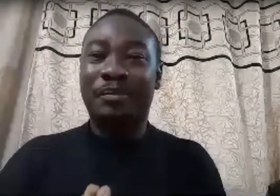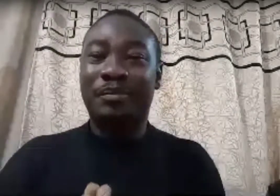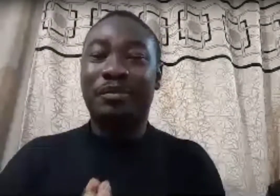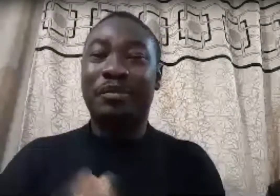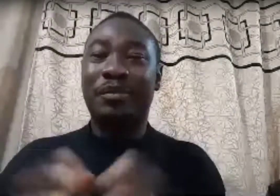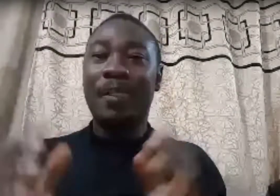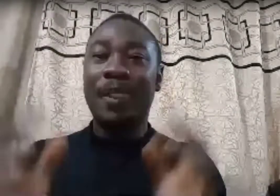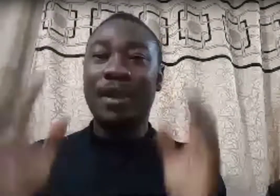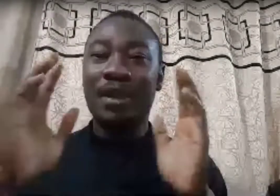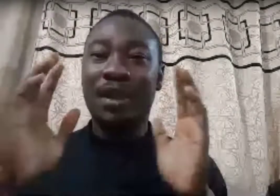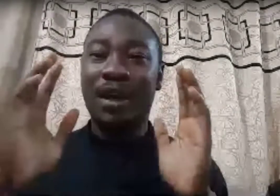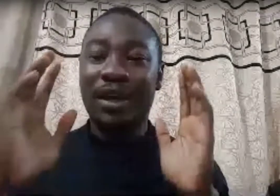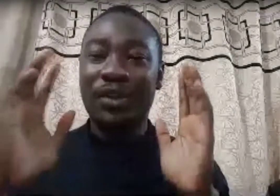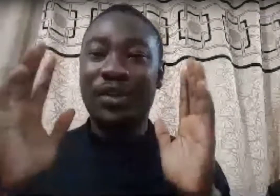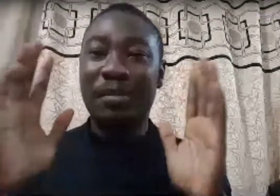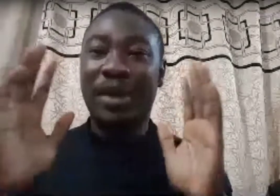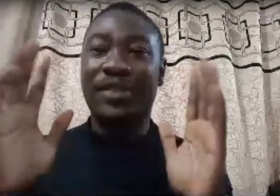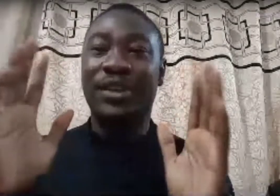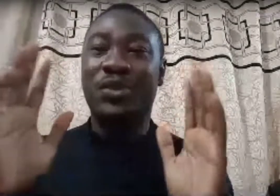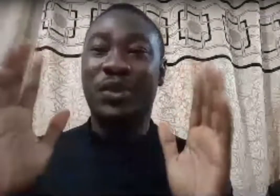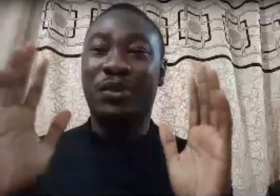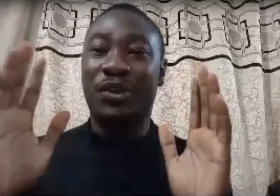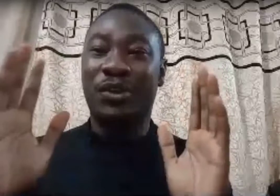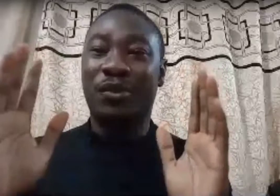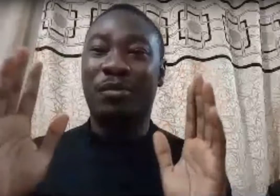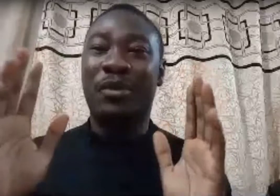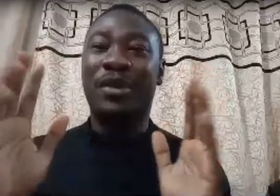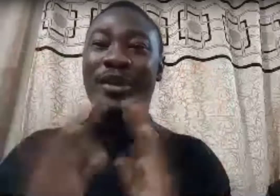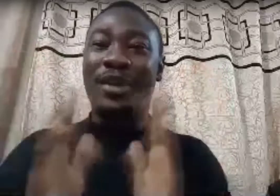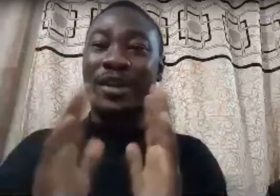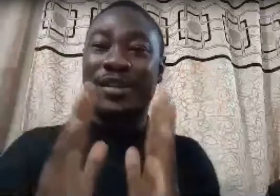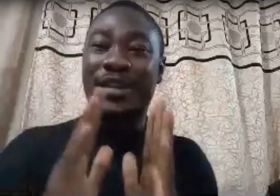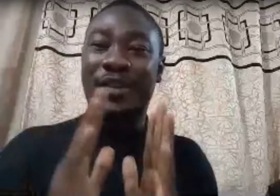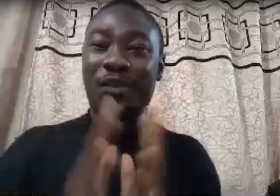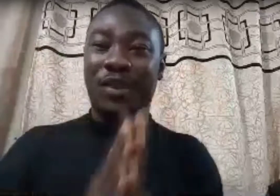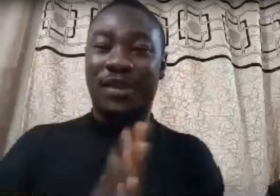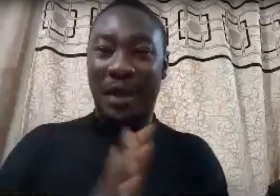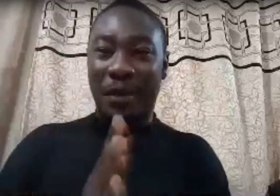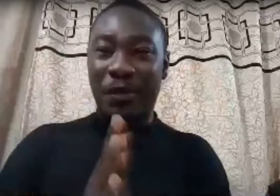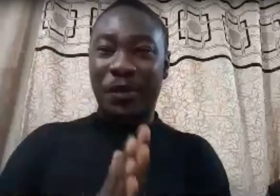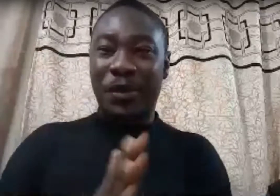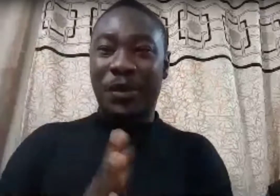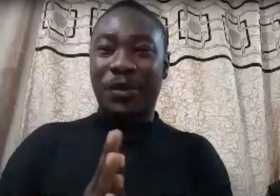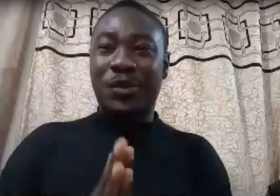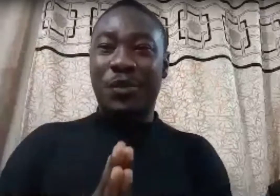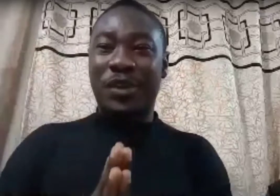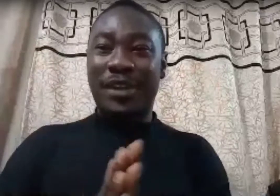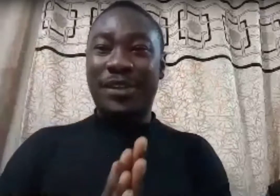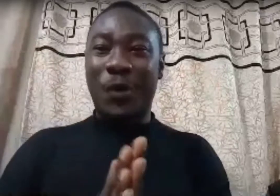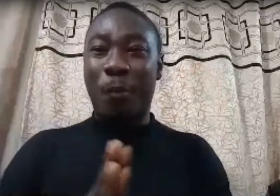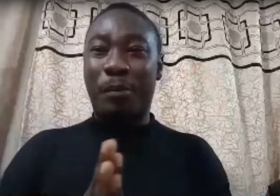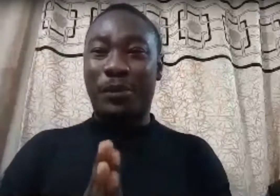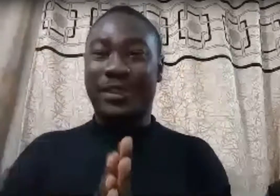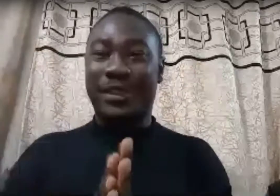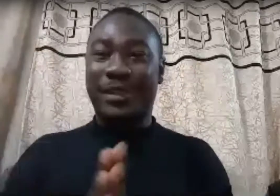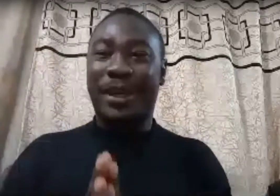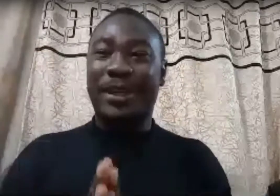room getting set to do this now. So with that hope in mind, let's get started. 1